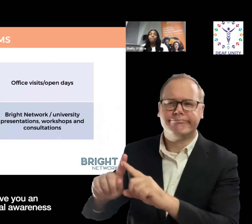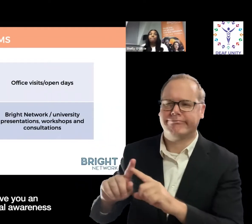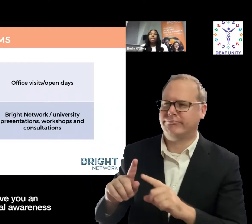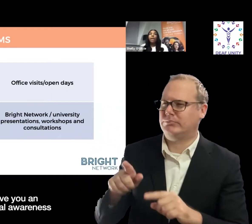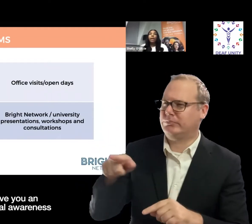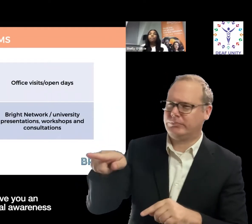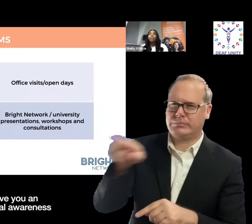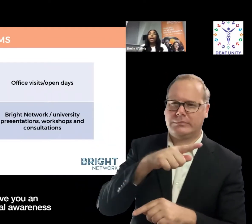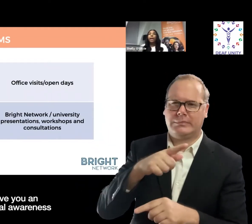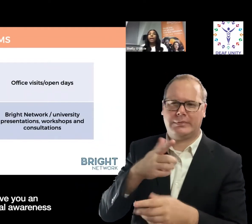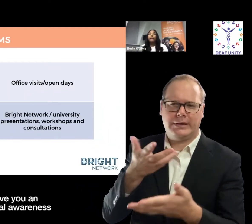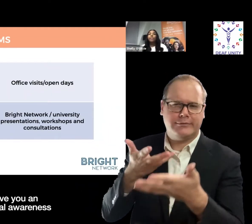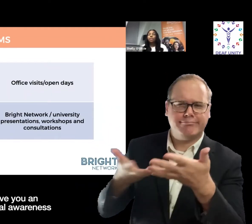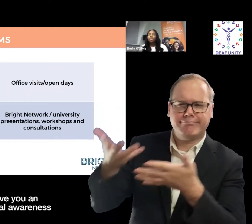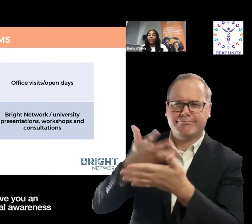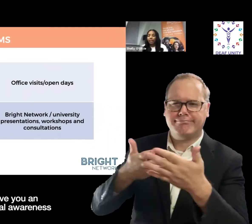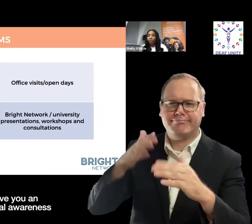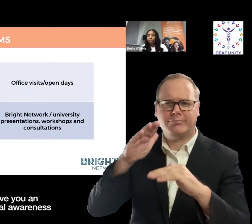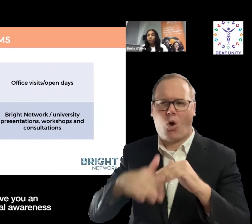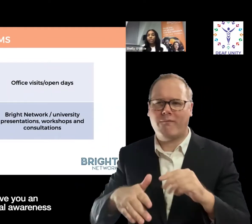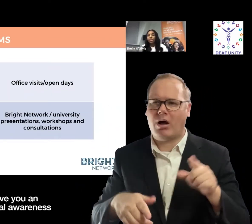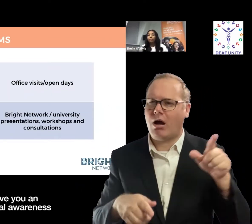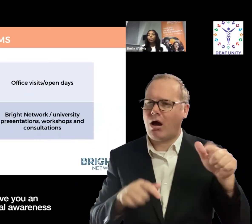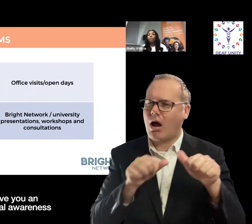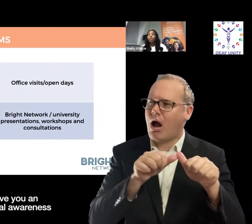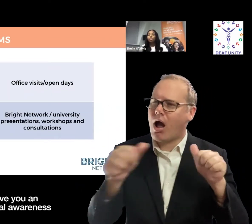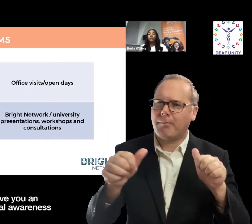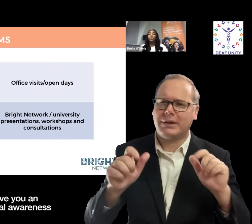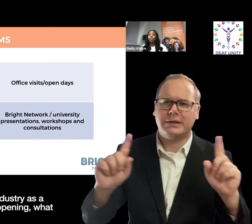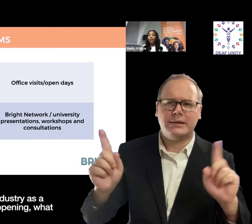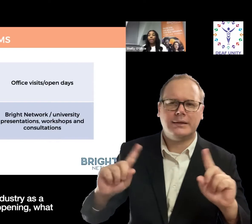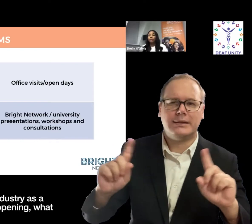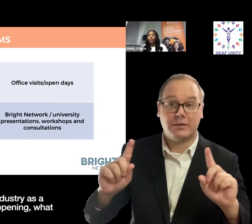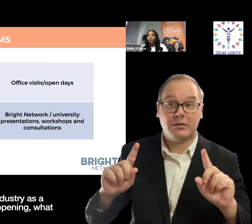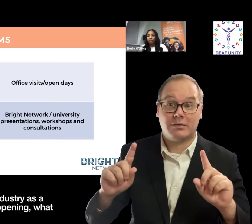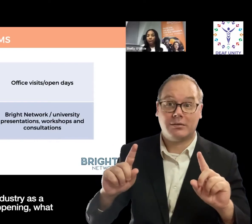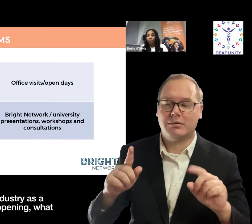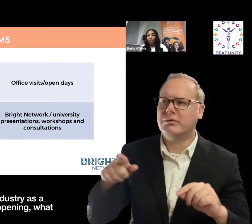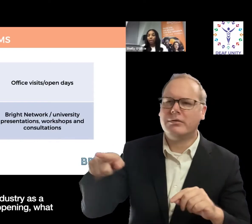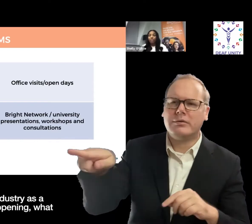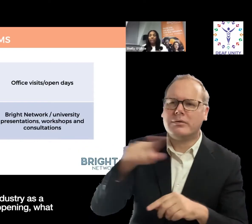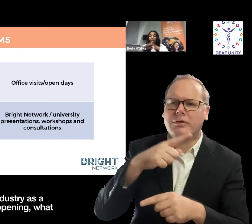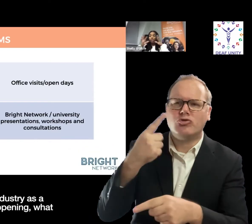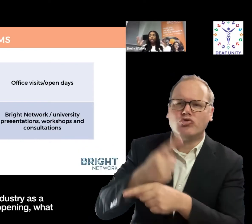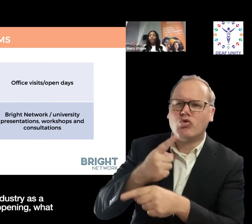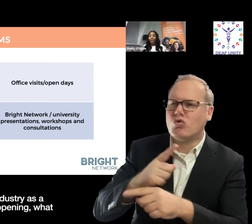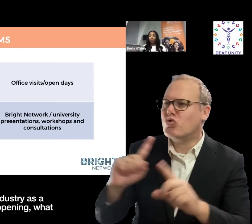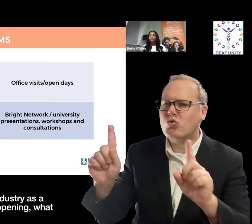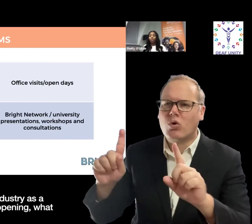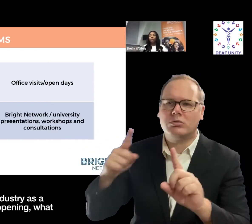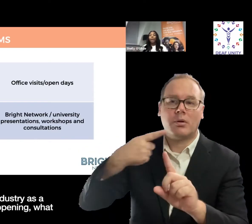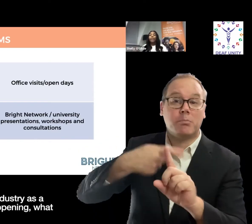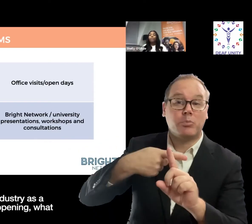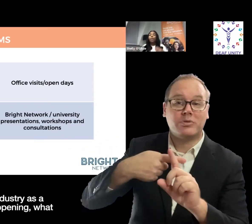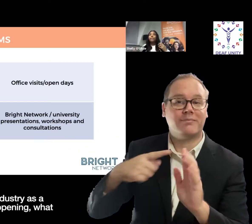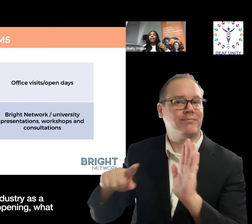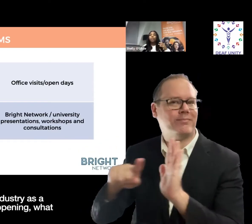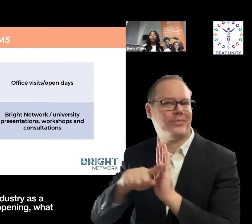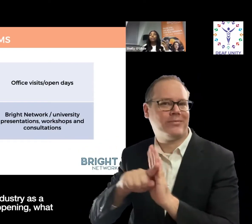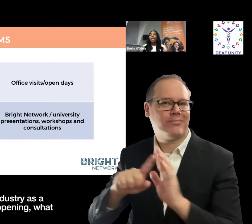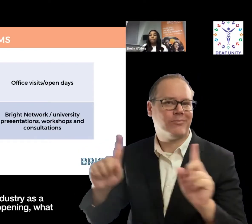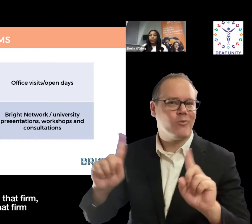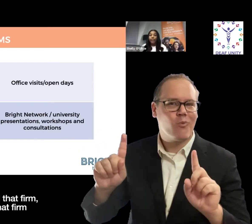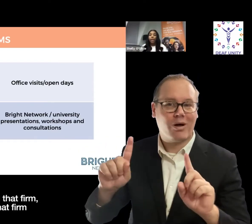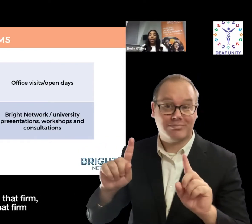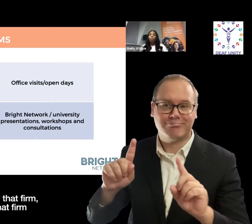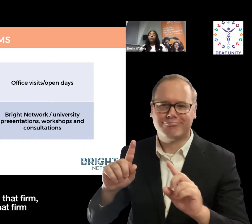them? And this will really give you an opportunity to build your commercial awareness around the firm and around the industry as a whole. If you understand